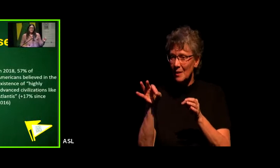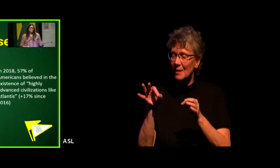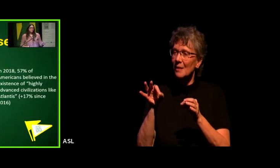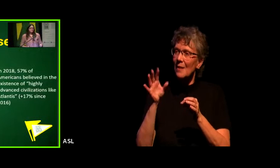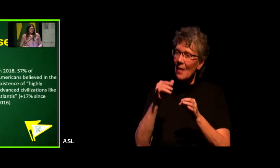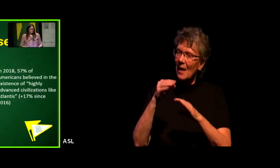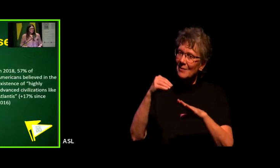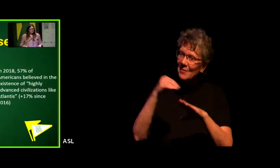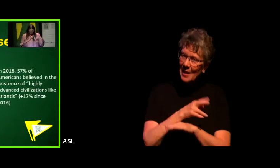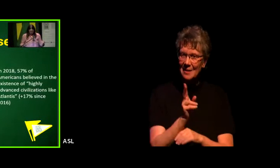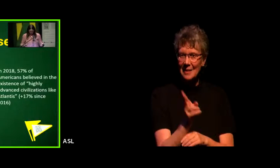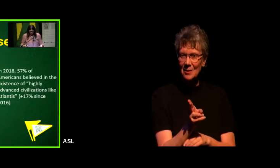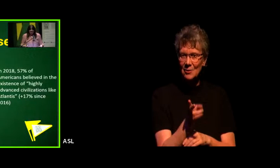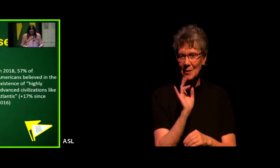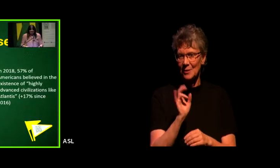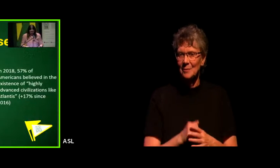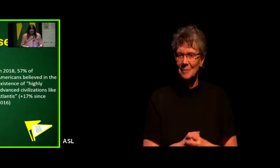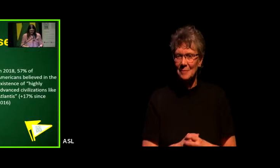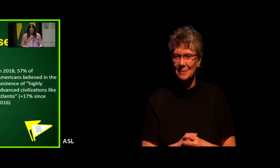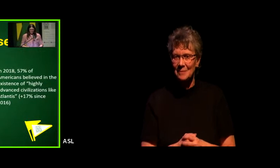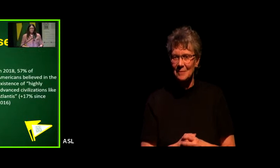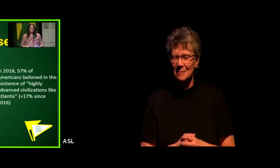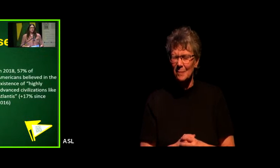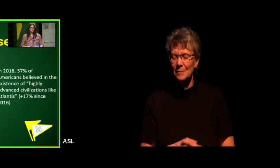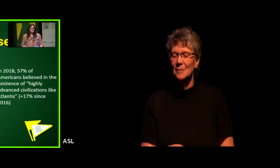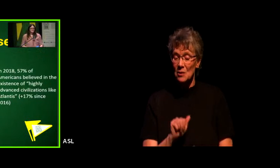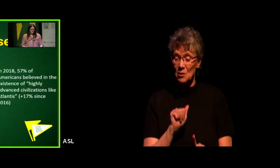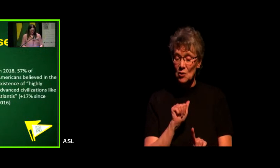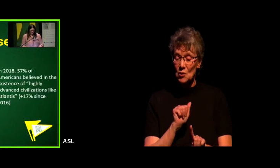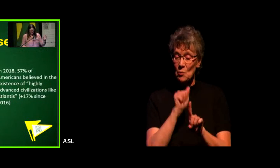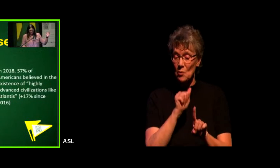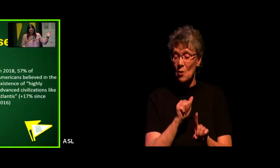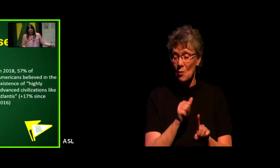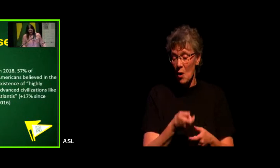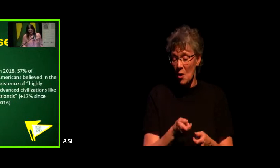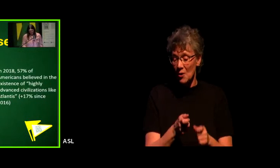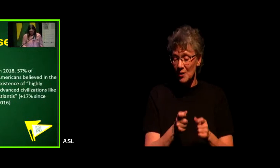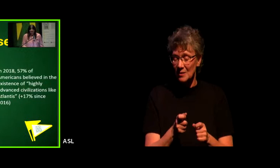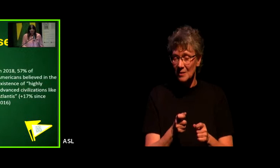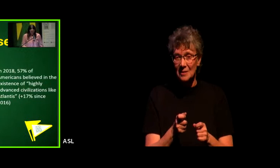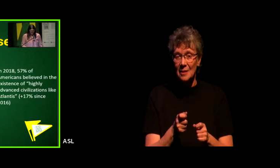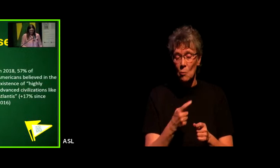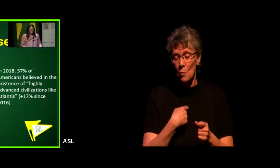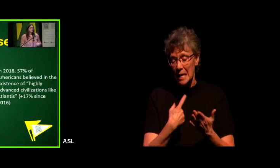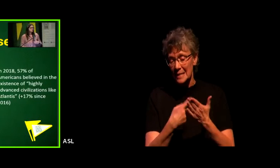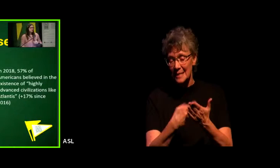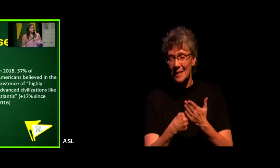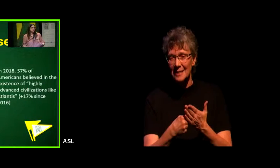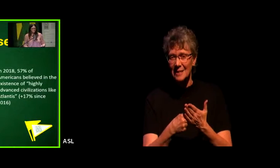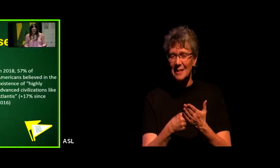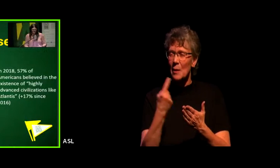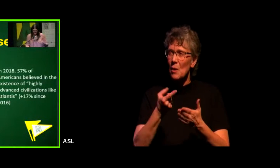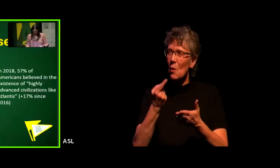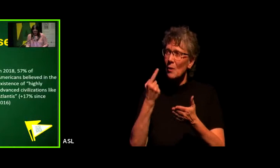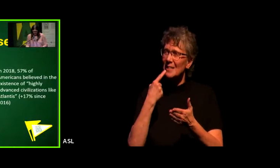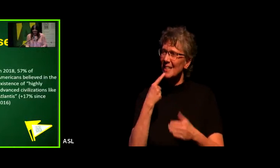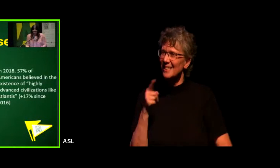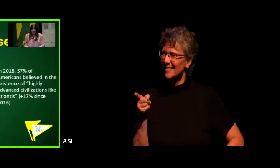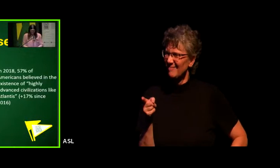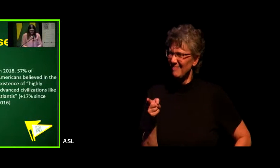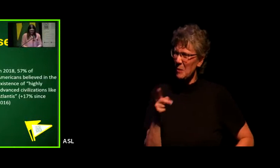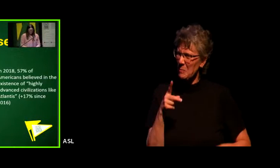Almost every time I am talking about pseudoarch, someone will always say, nobody actually believes this. Or they'll try to, convince me nobody